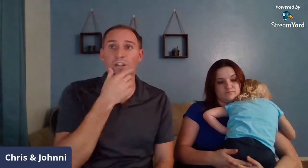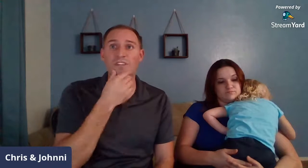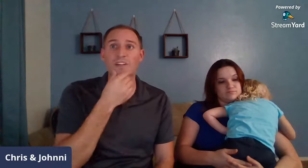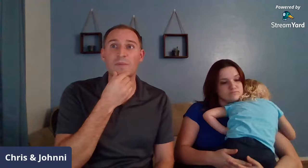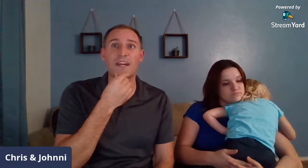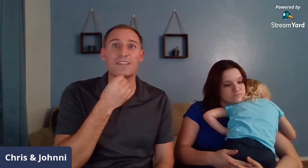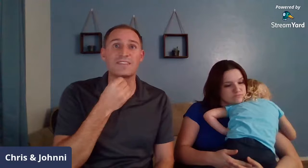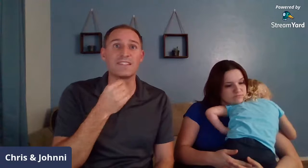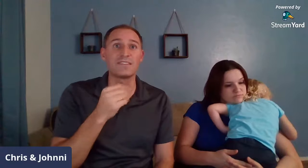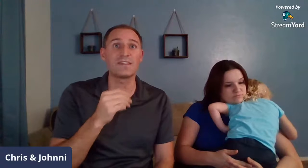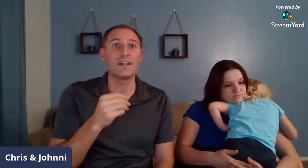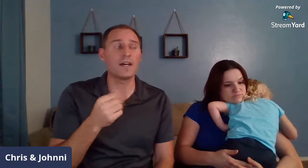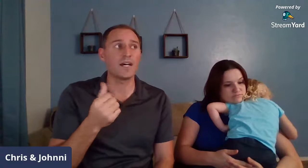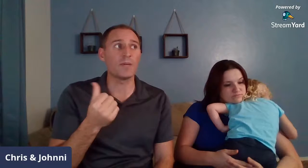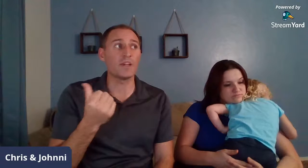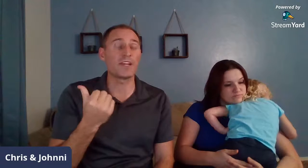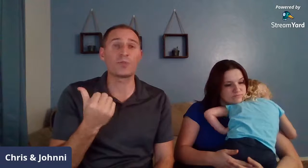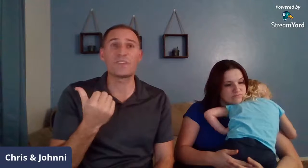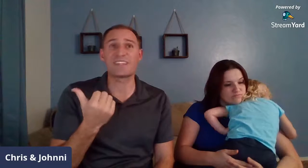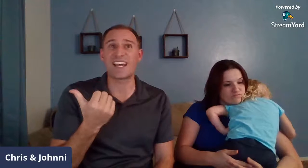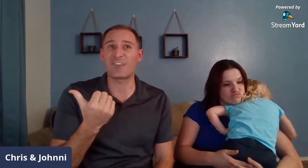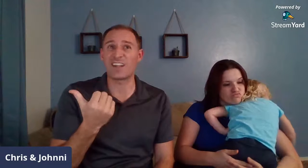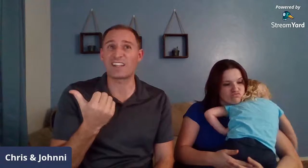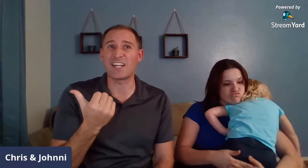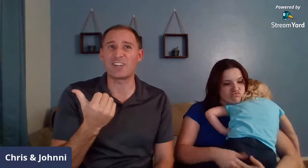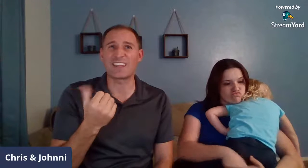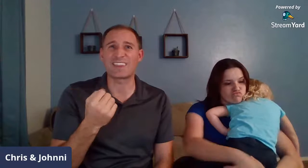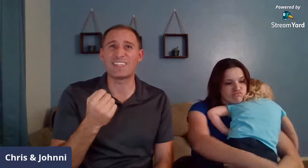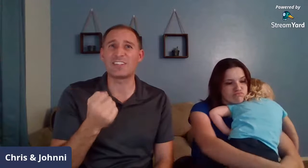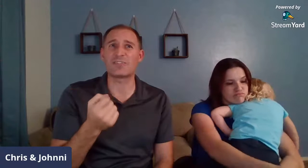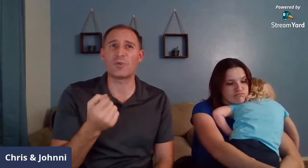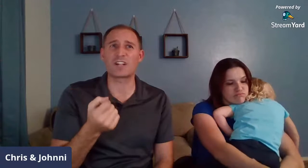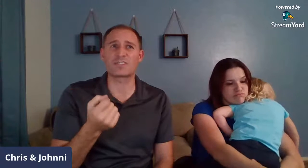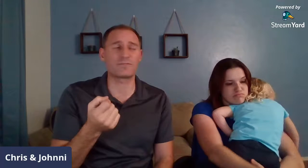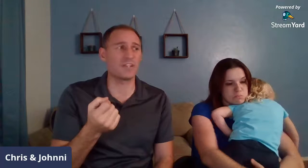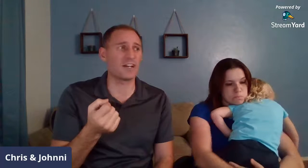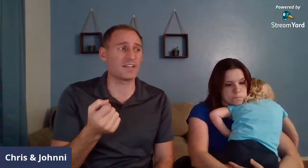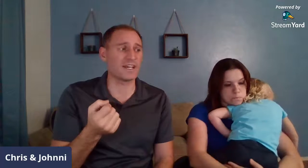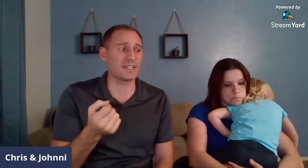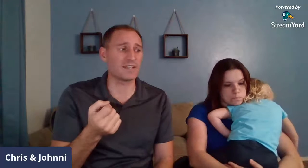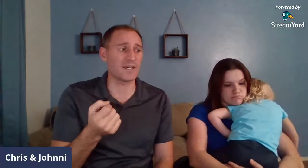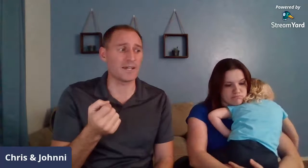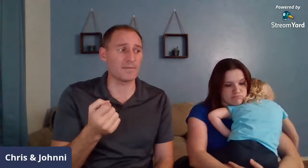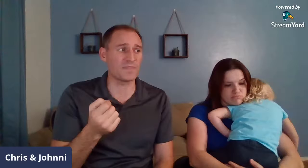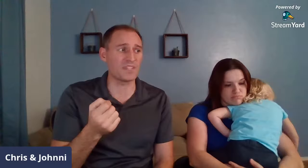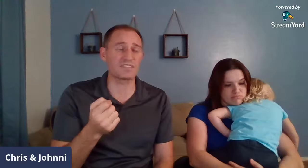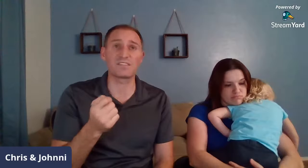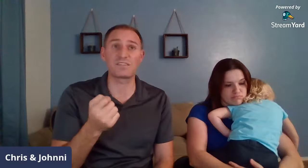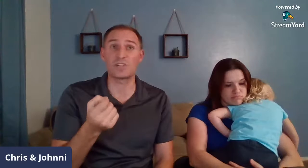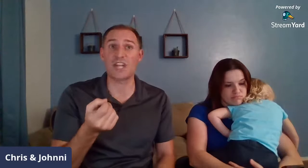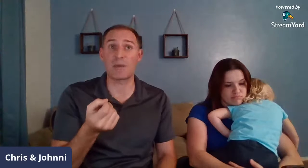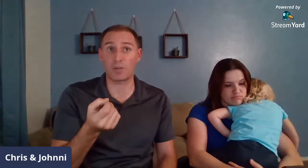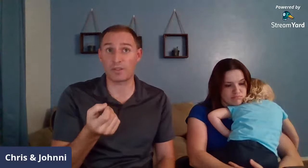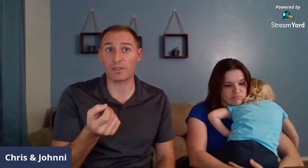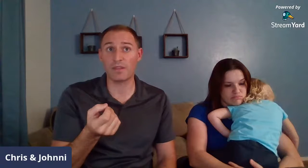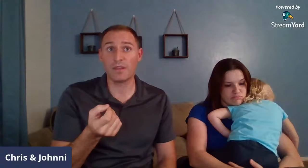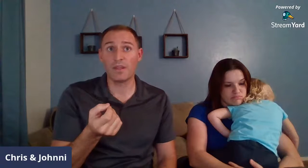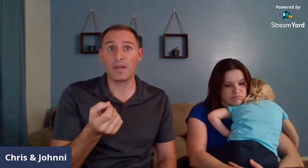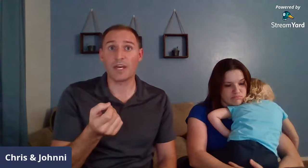goes on behind the scenes. Another one that's out right now, and I think you can watch it free online, is Switched at Birth.